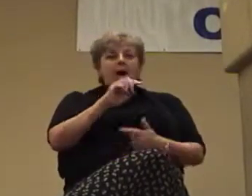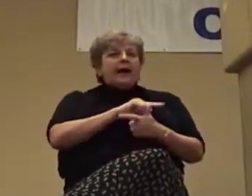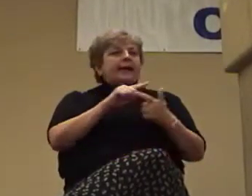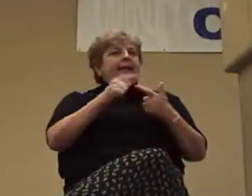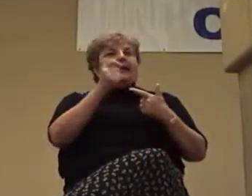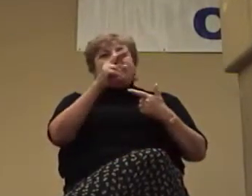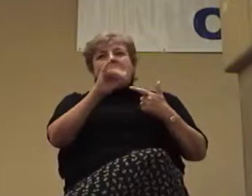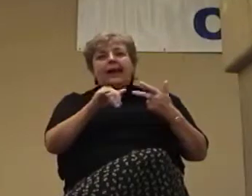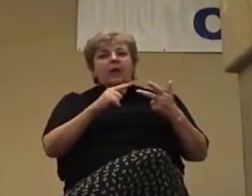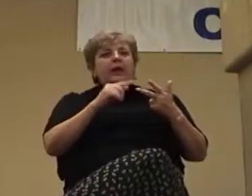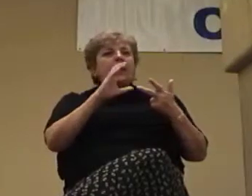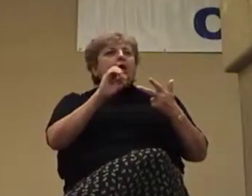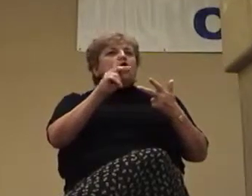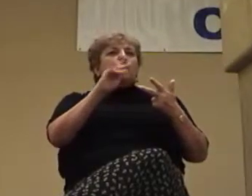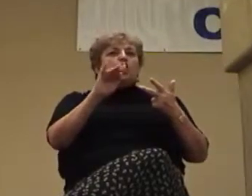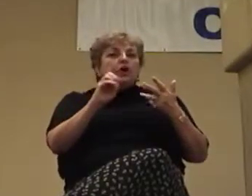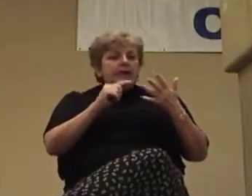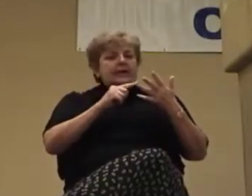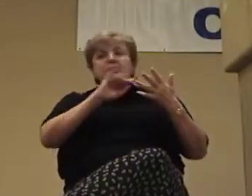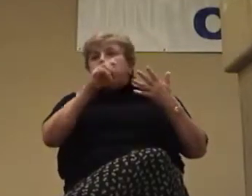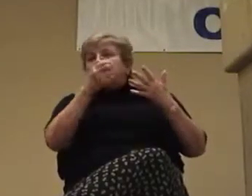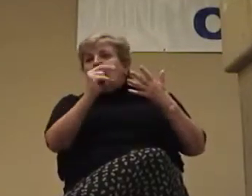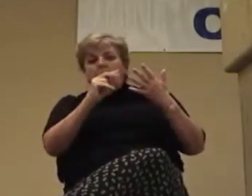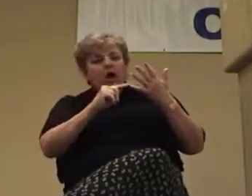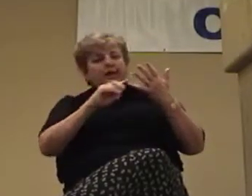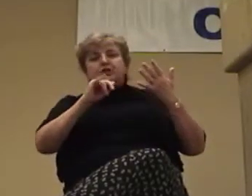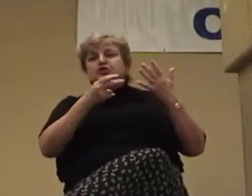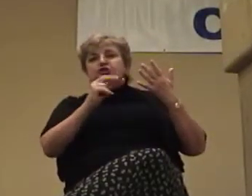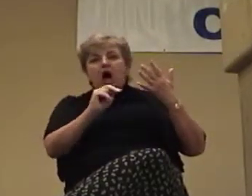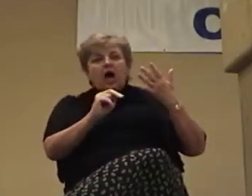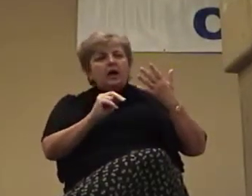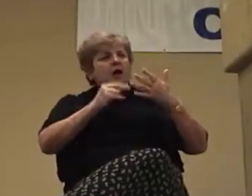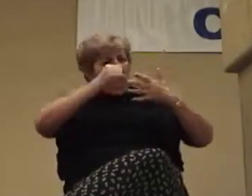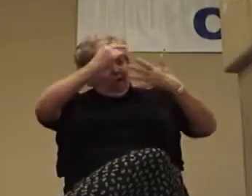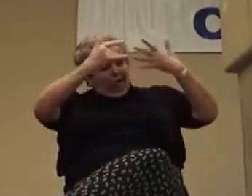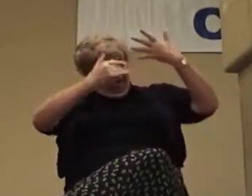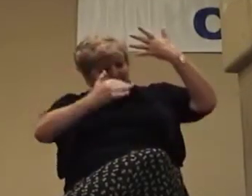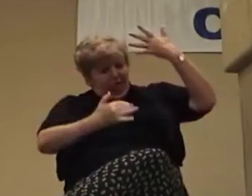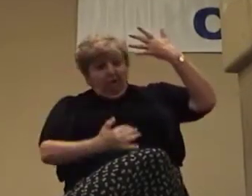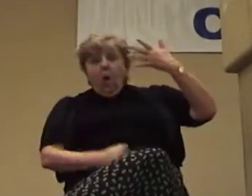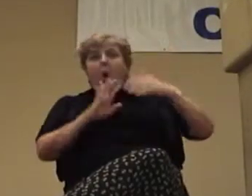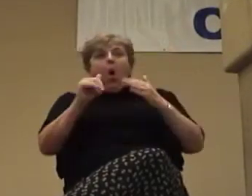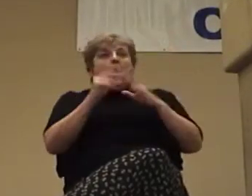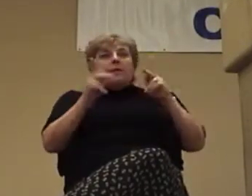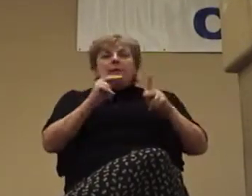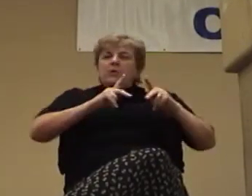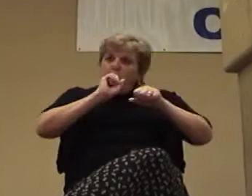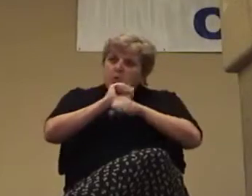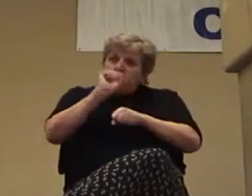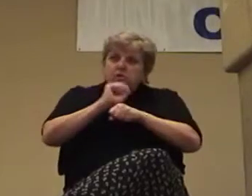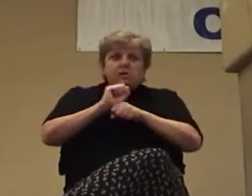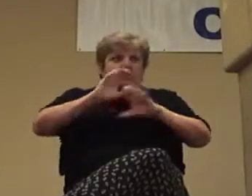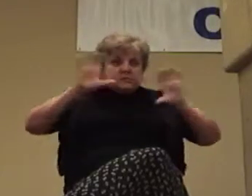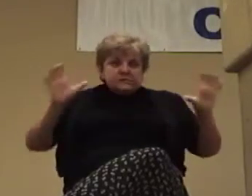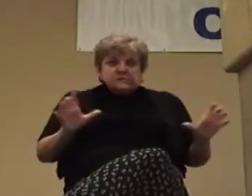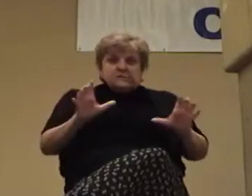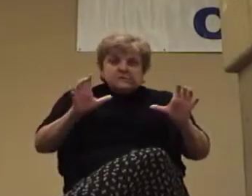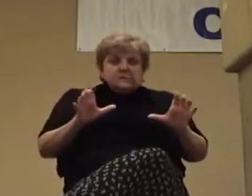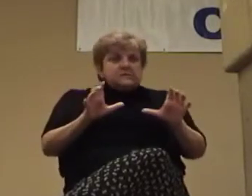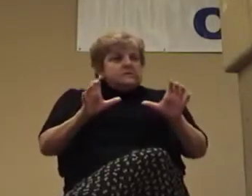and John, you know what I mean? All the people that I've met, all the people that it takes to put something like this on. We get to come, hang out, and